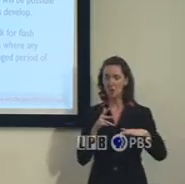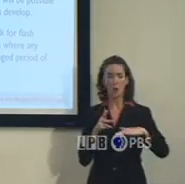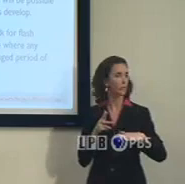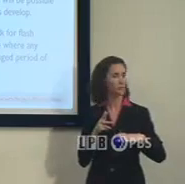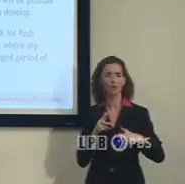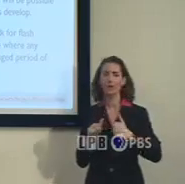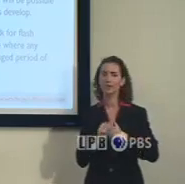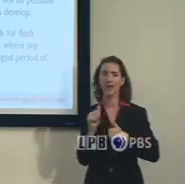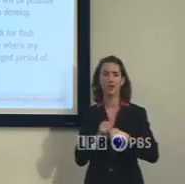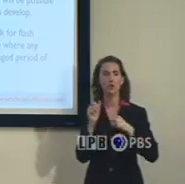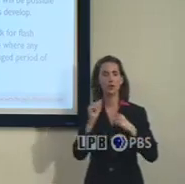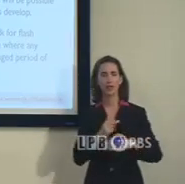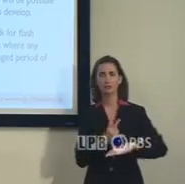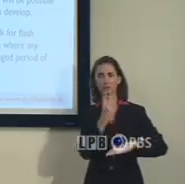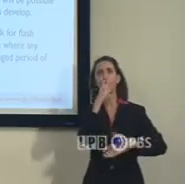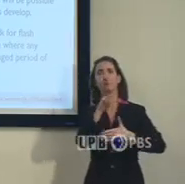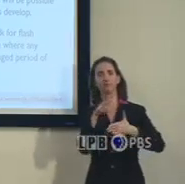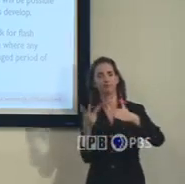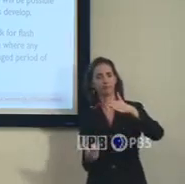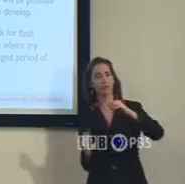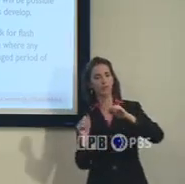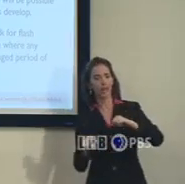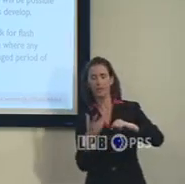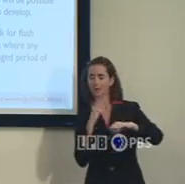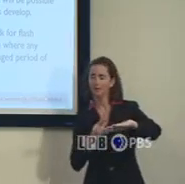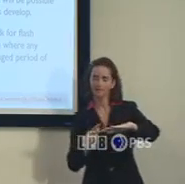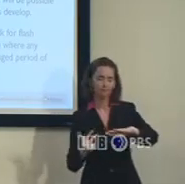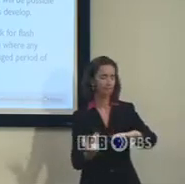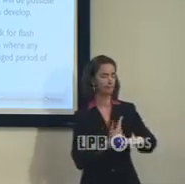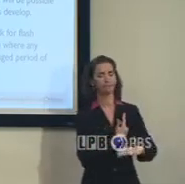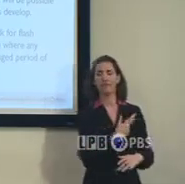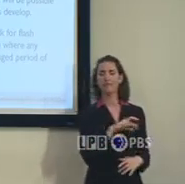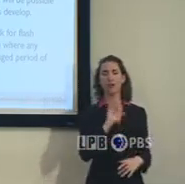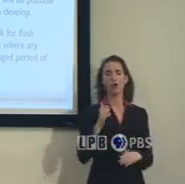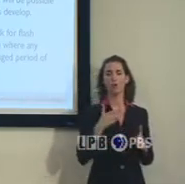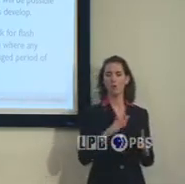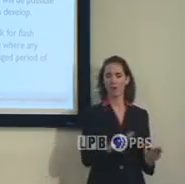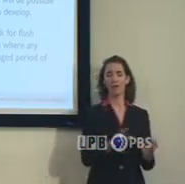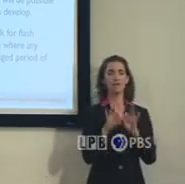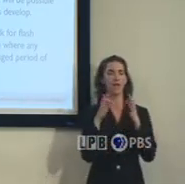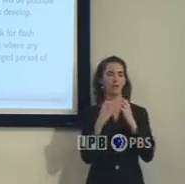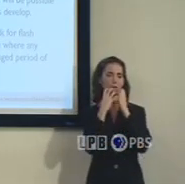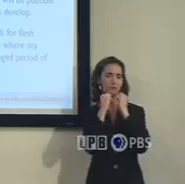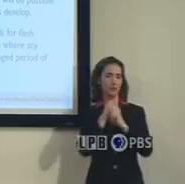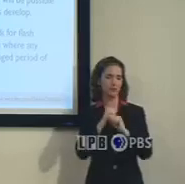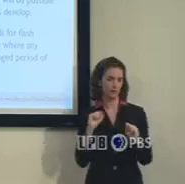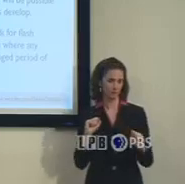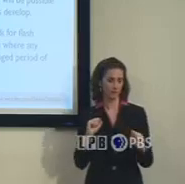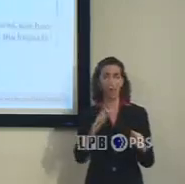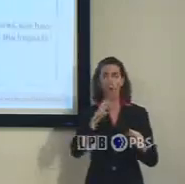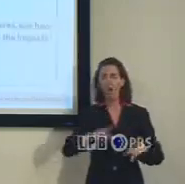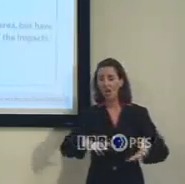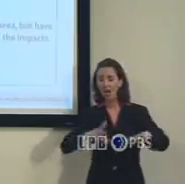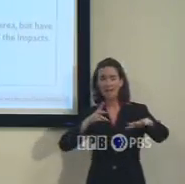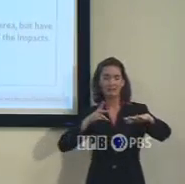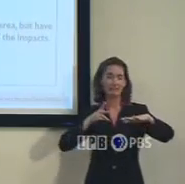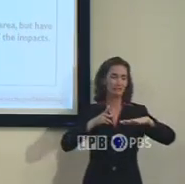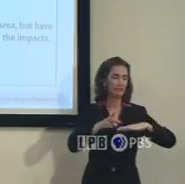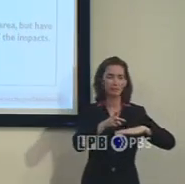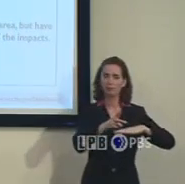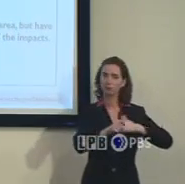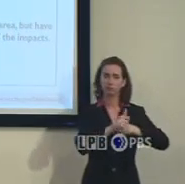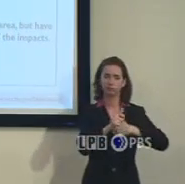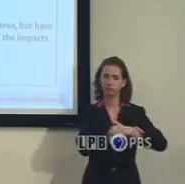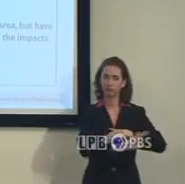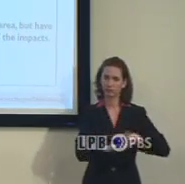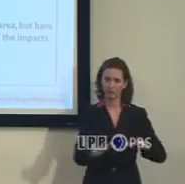and your family, whoever may be in the vehicle, in the best possible position to get where you want to go and avoid driving through that high water.